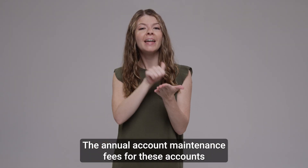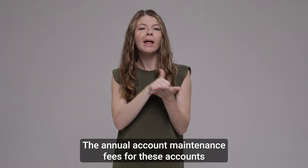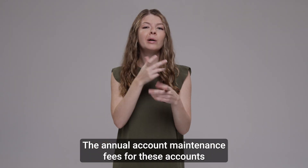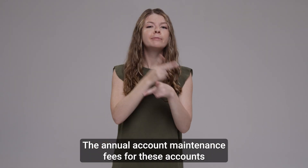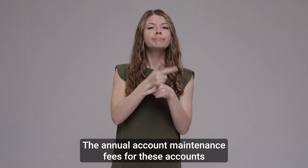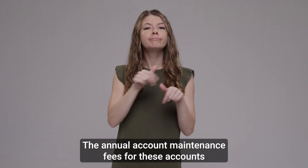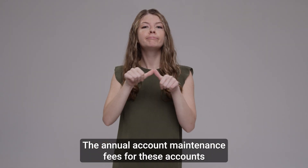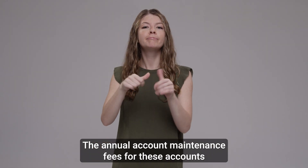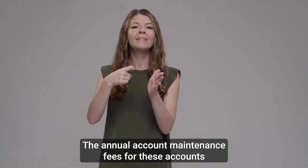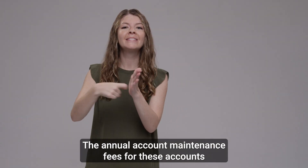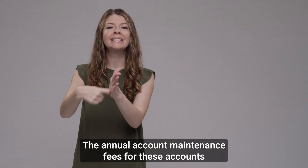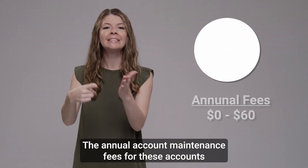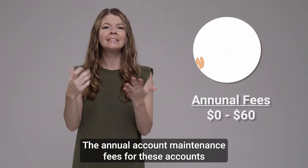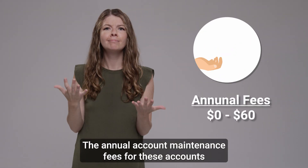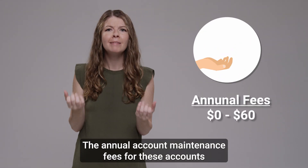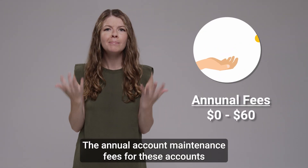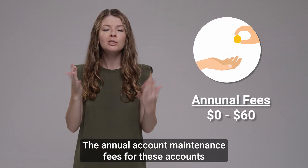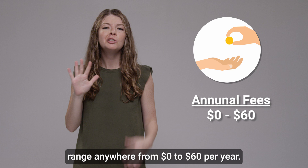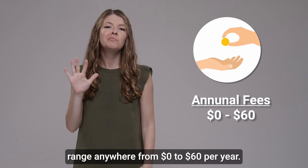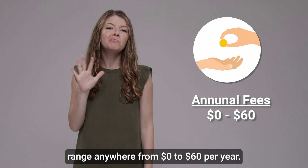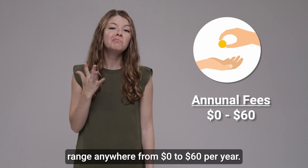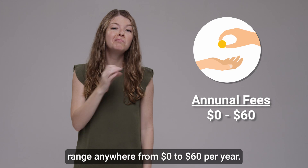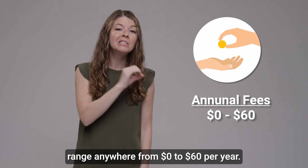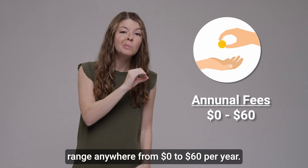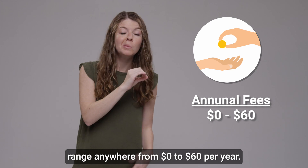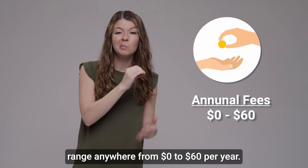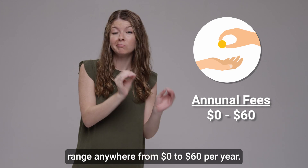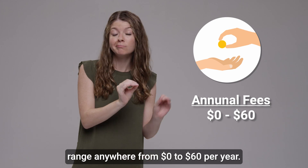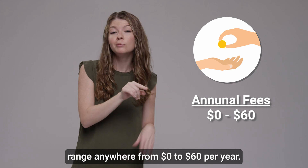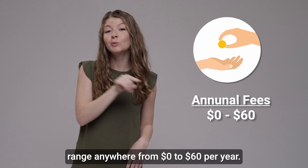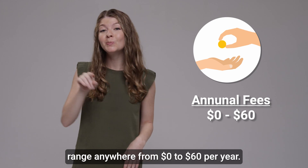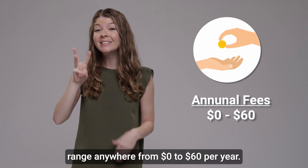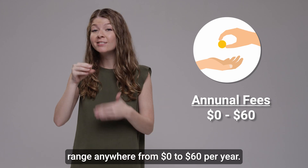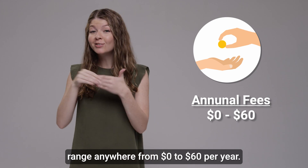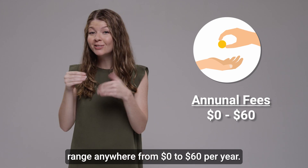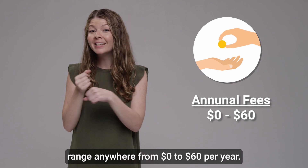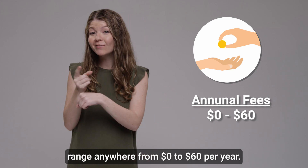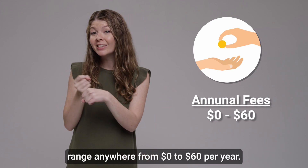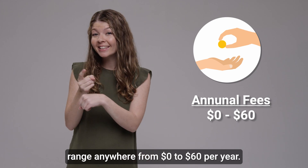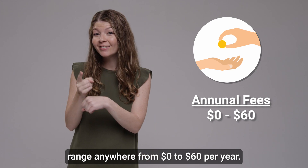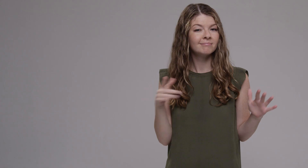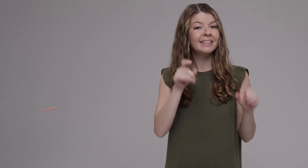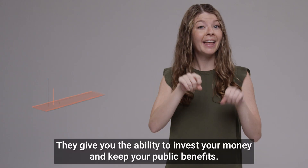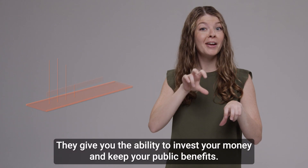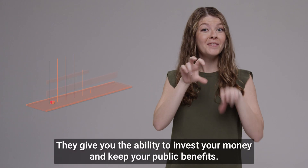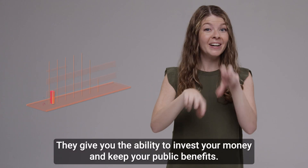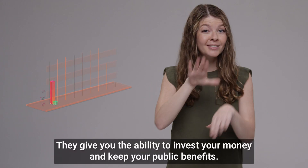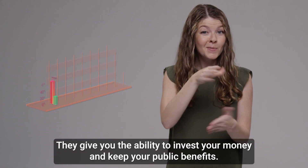The annual account maintenance fees for these accounts range anywhere from $0 to $60 per year. They give you the ability